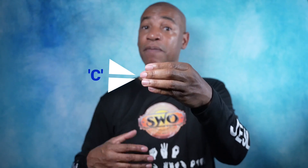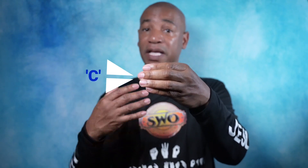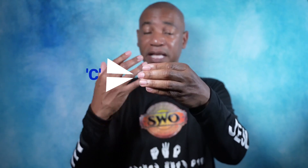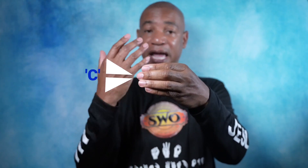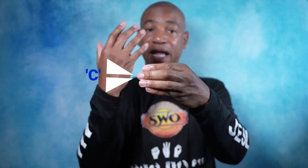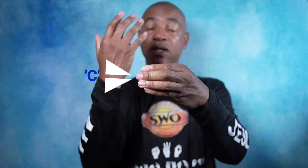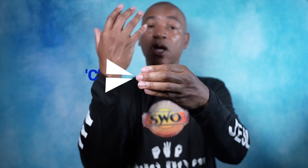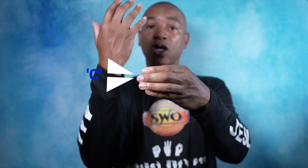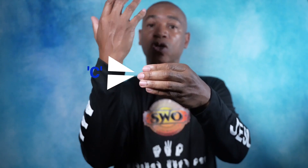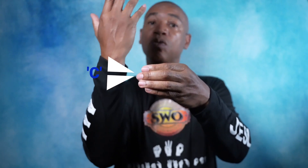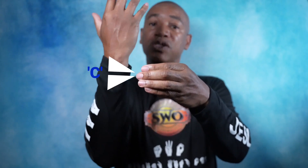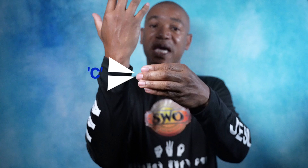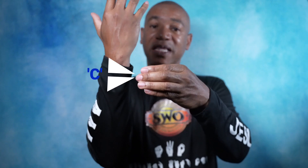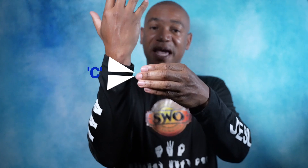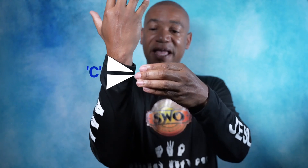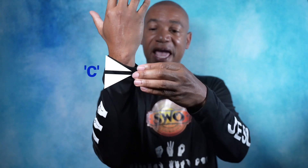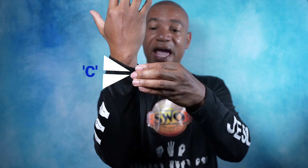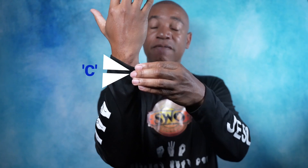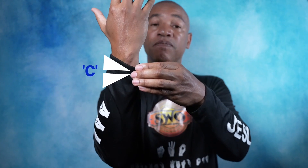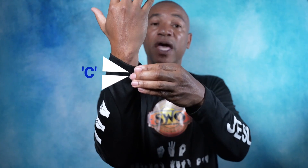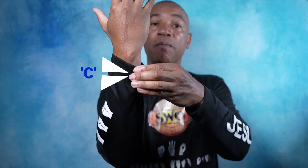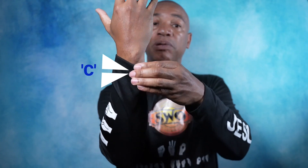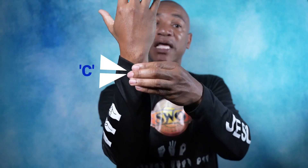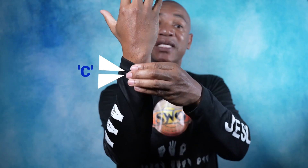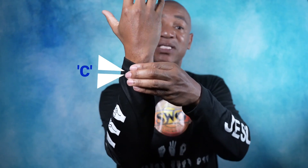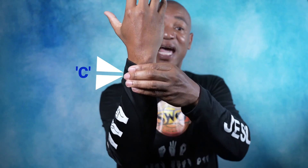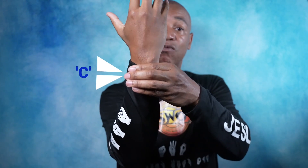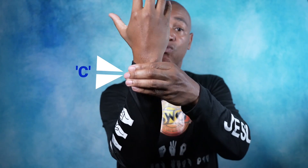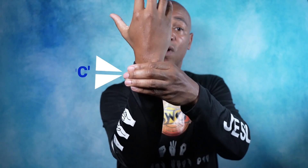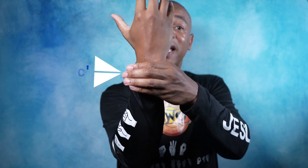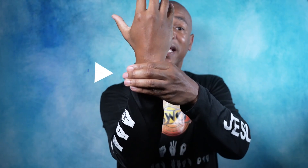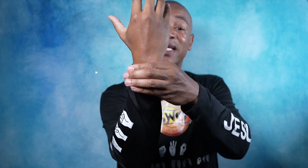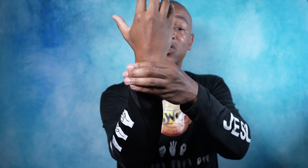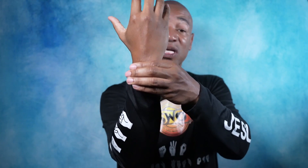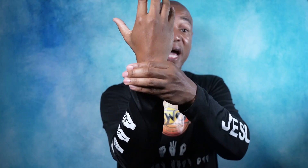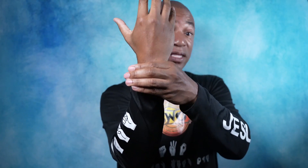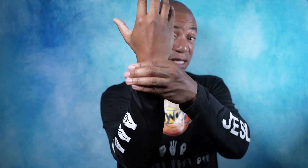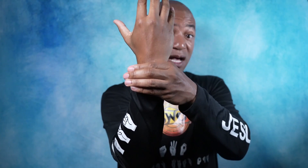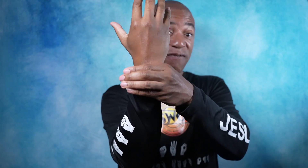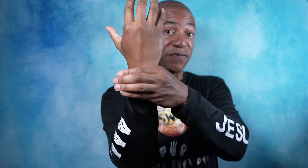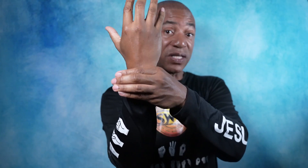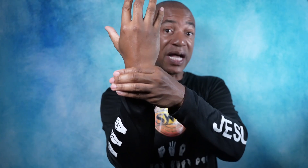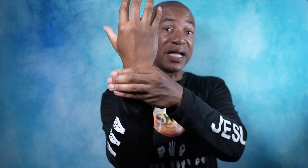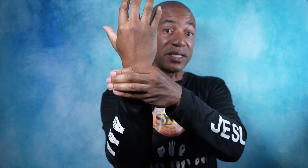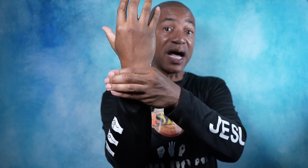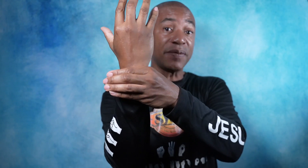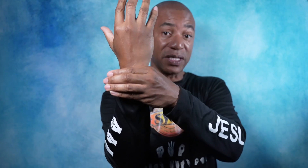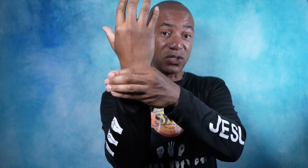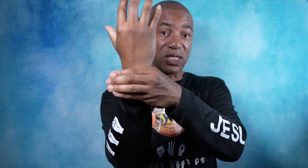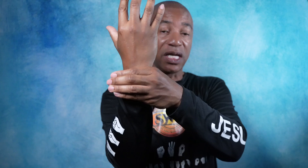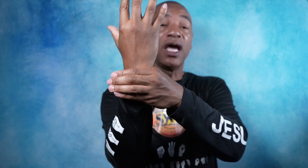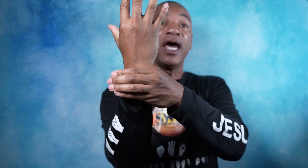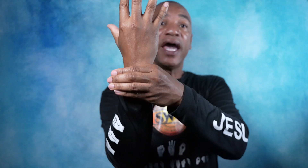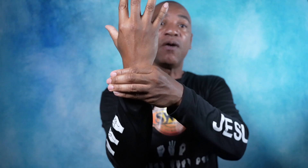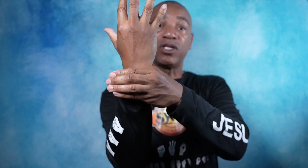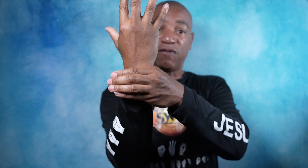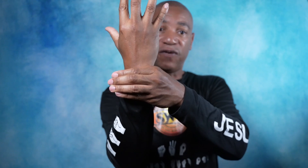dominant hand, you will take that hand, place that right inside the cuff of the non-dominant C, with the fingers